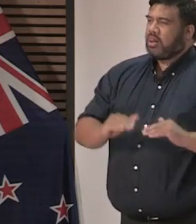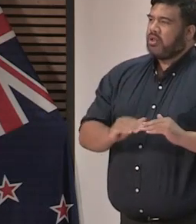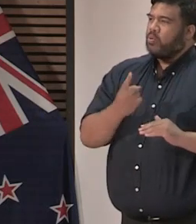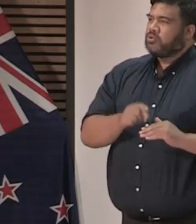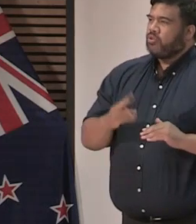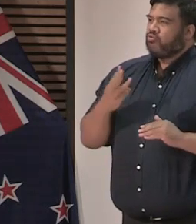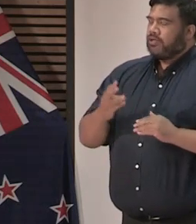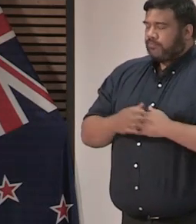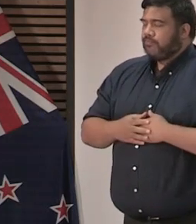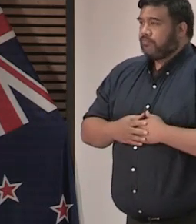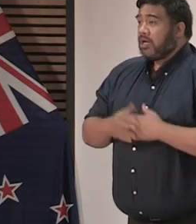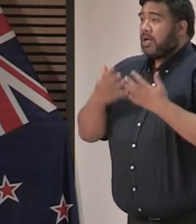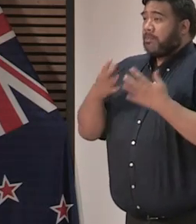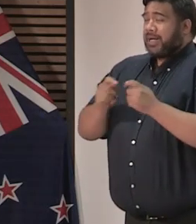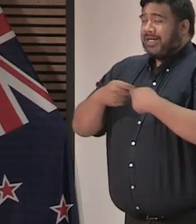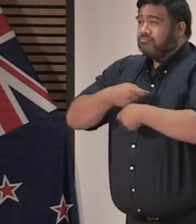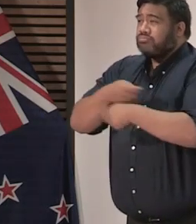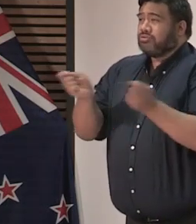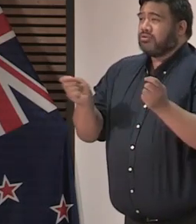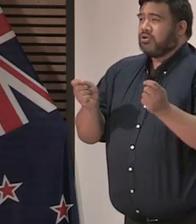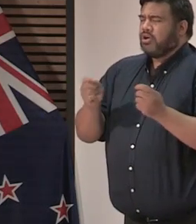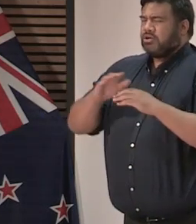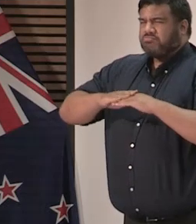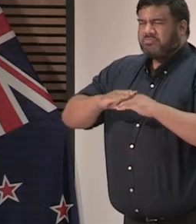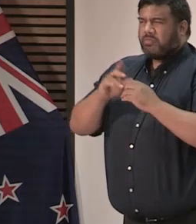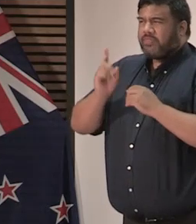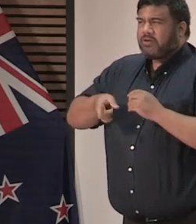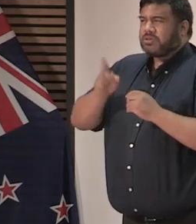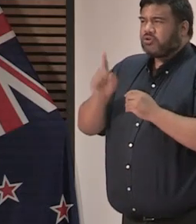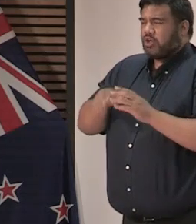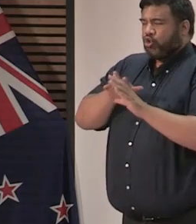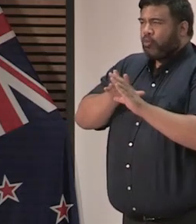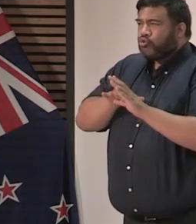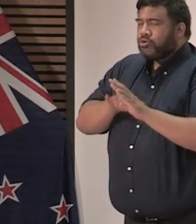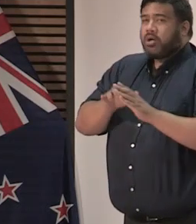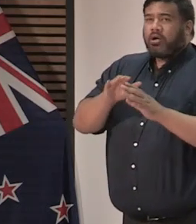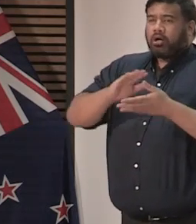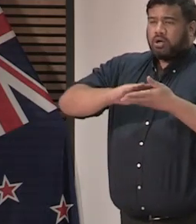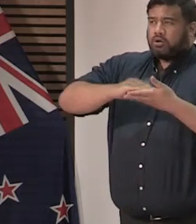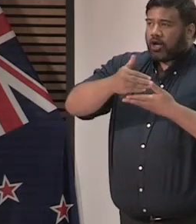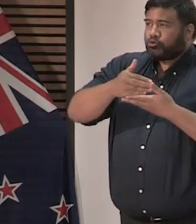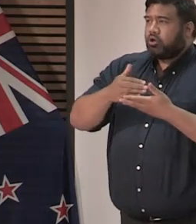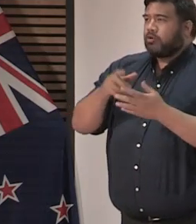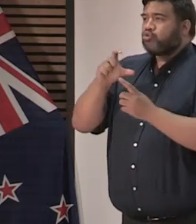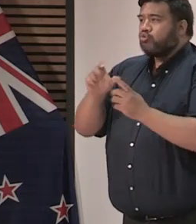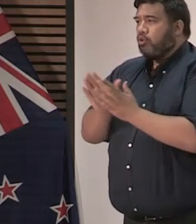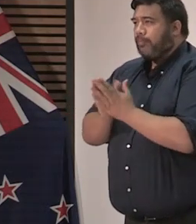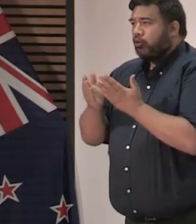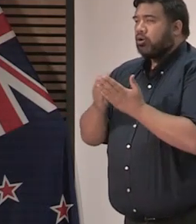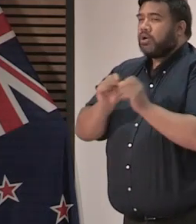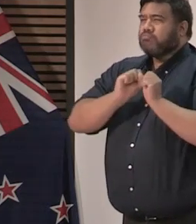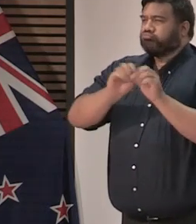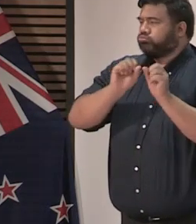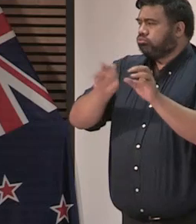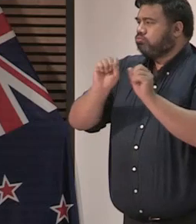than 1,250 internet-ready computers, that's either Chromebooks or laptops, have been shipped to students so